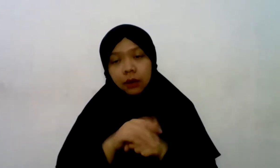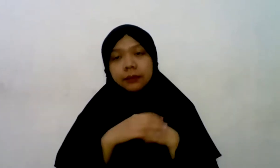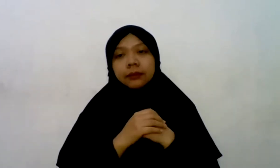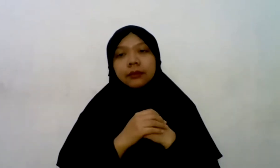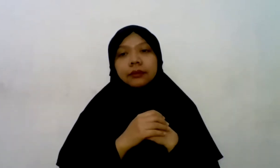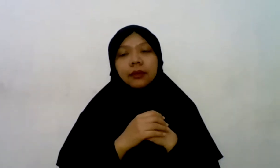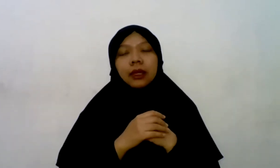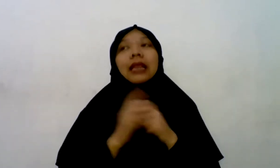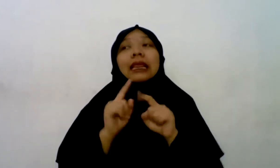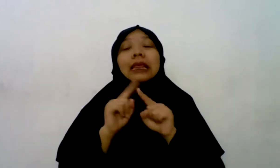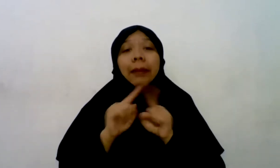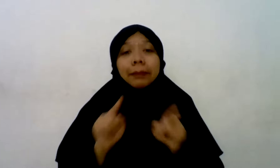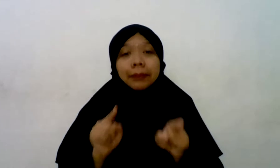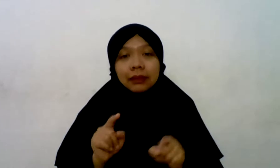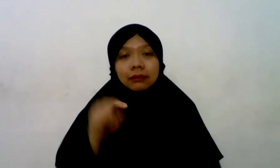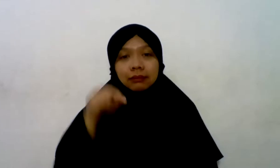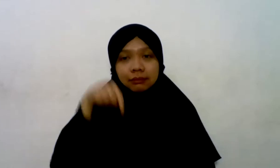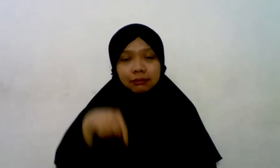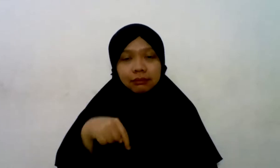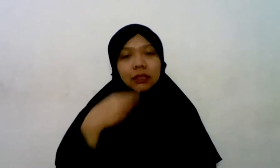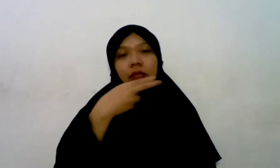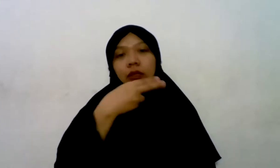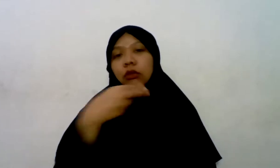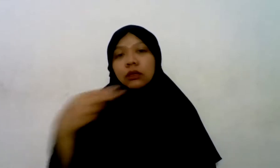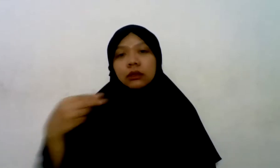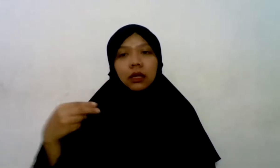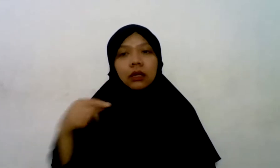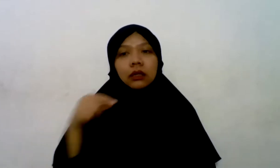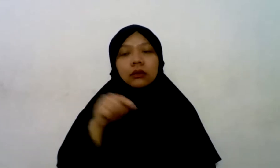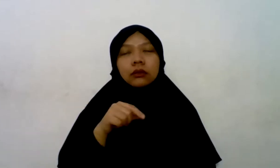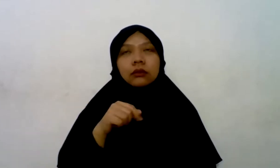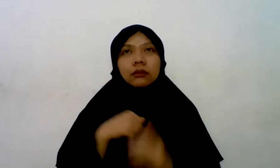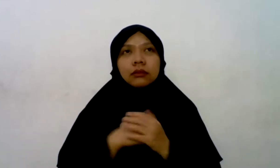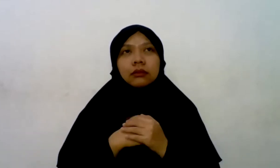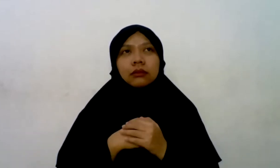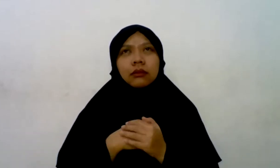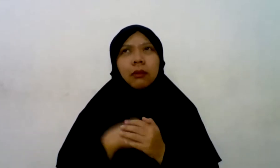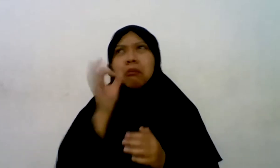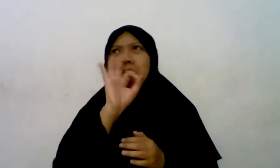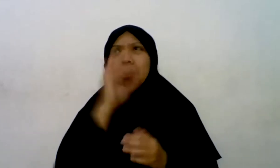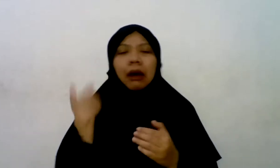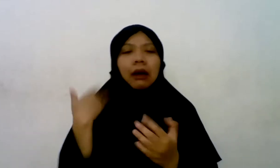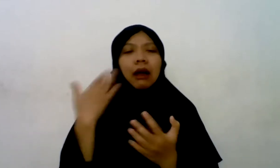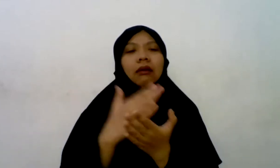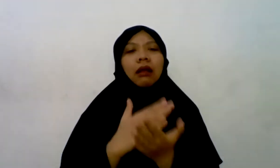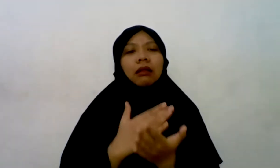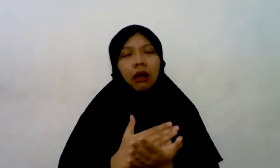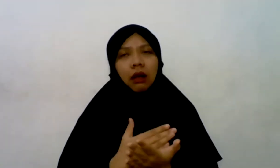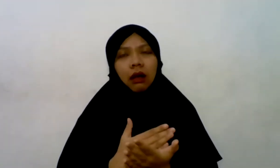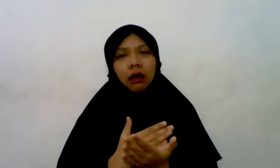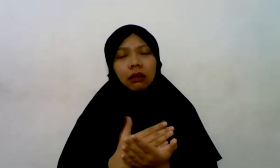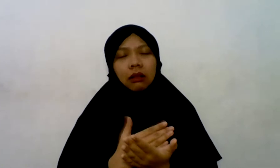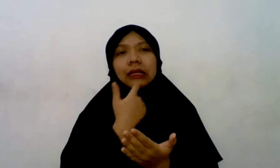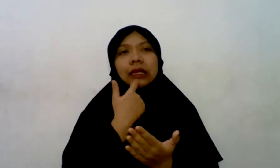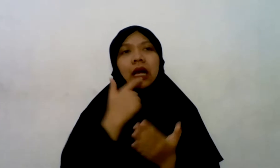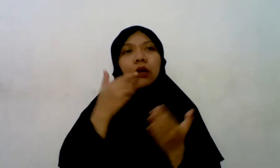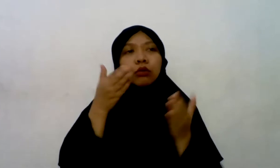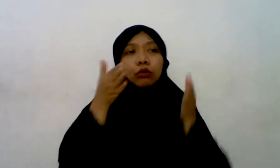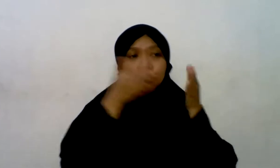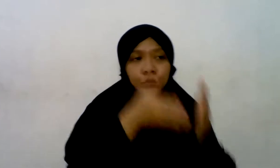it. But in Indonesia, there is not very much data that is age disaggregated, so the data